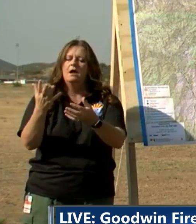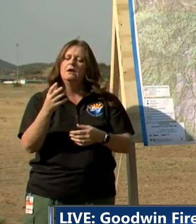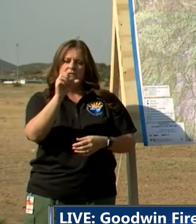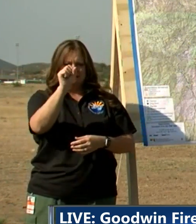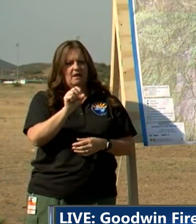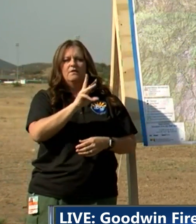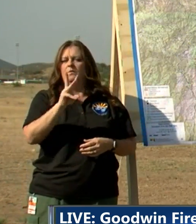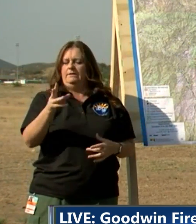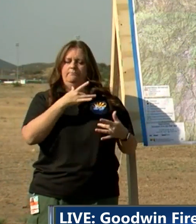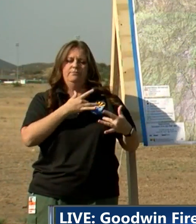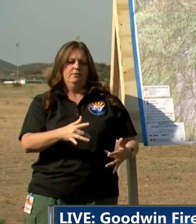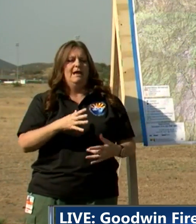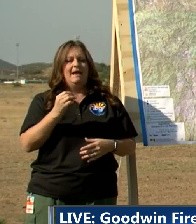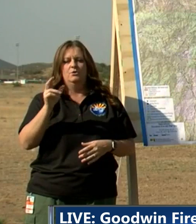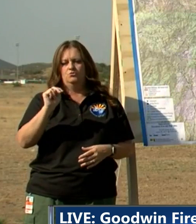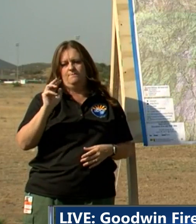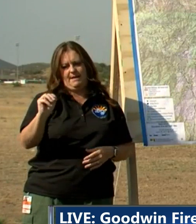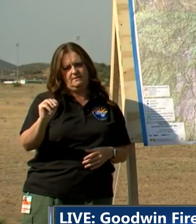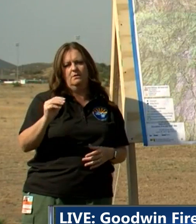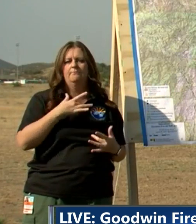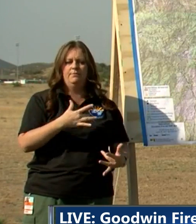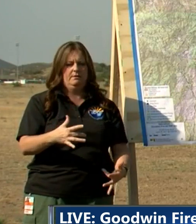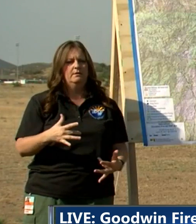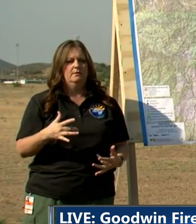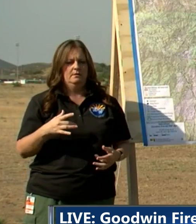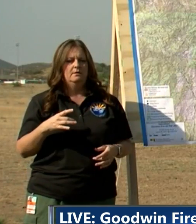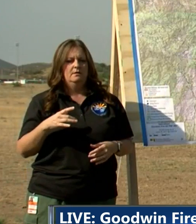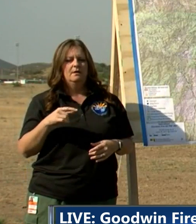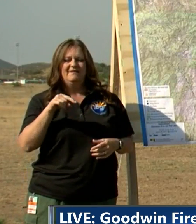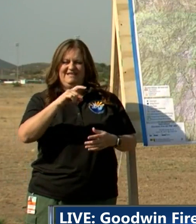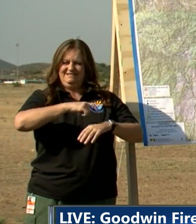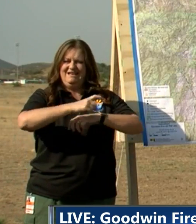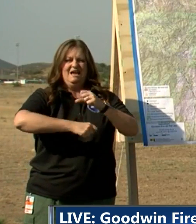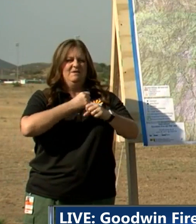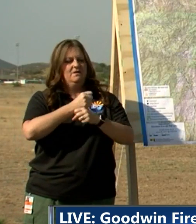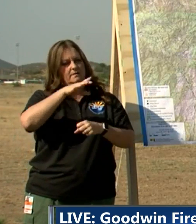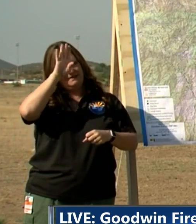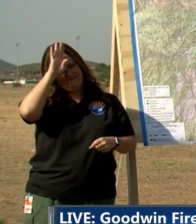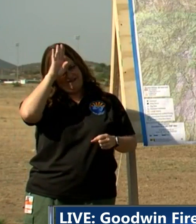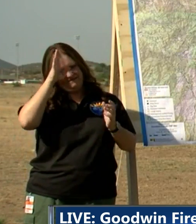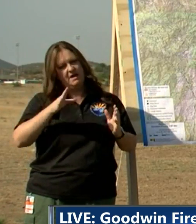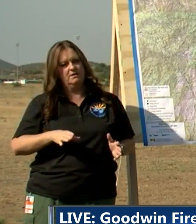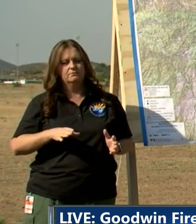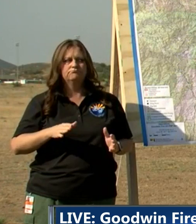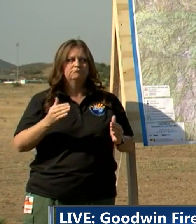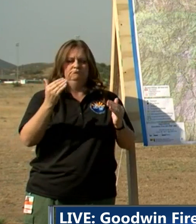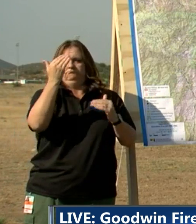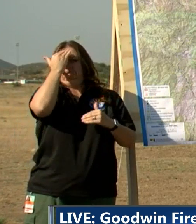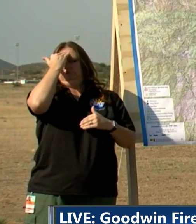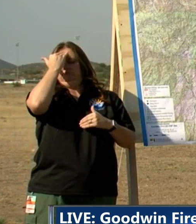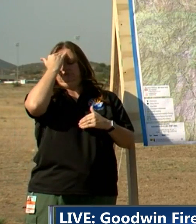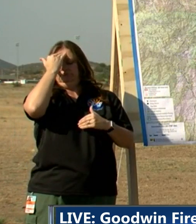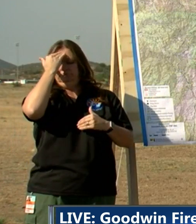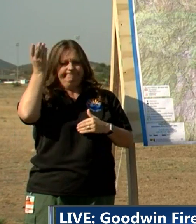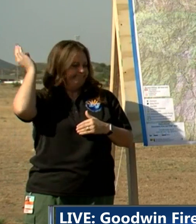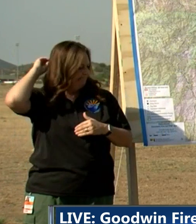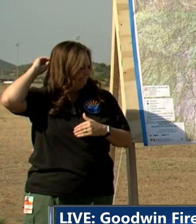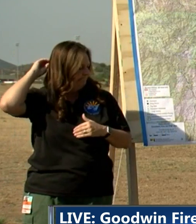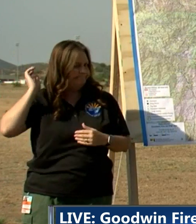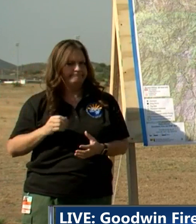which is Arizona and New Mexico. So this time of year, the firefighters definitely are heads up.